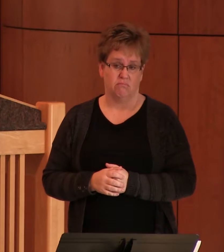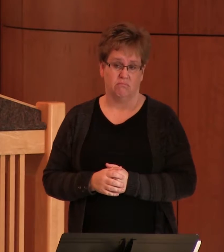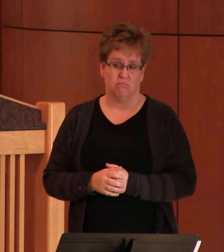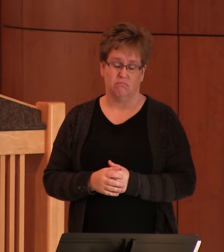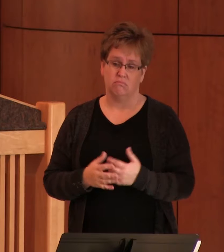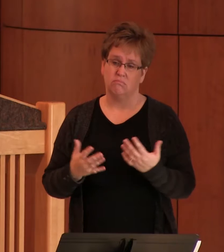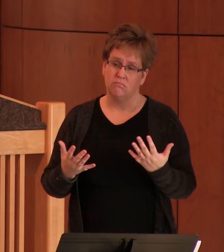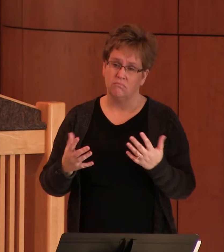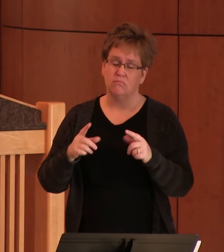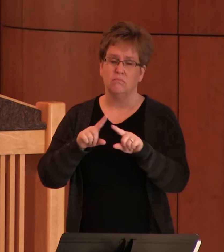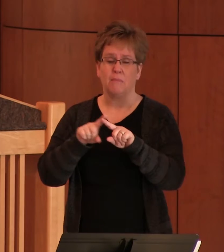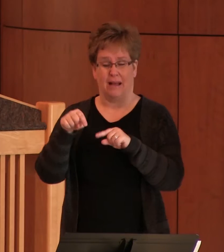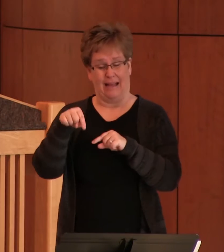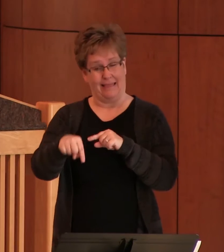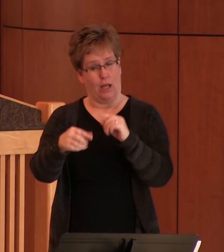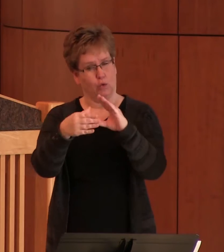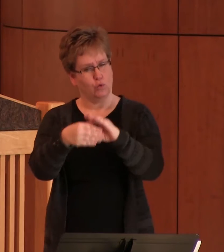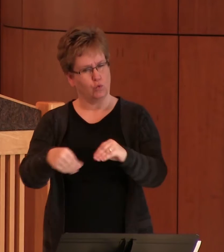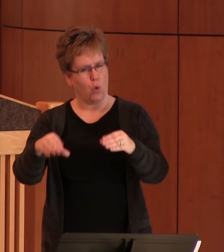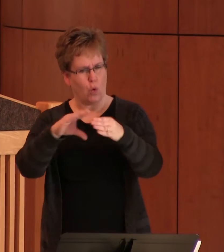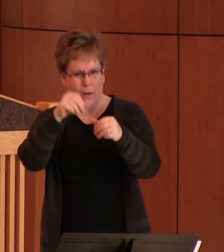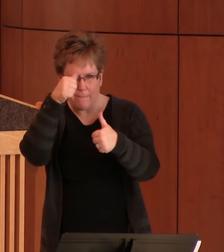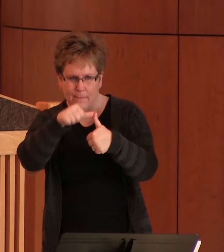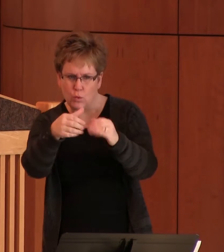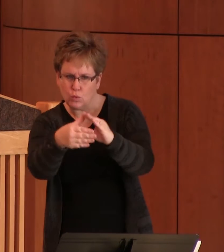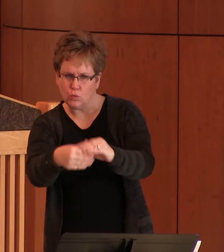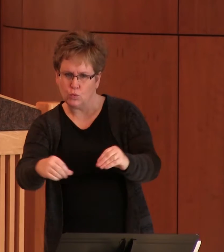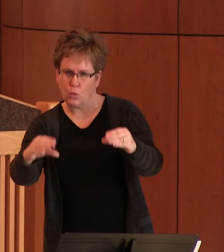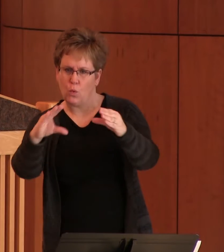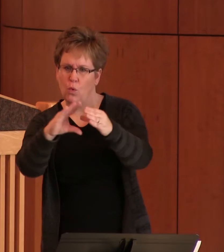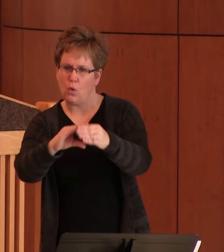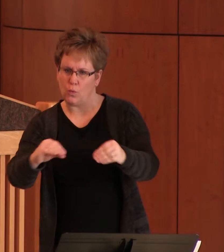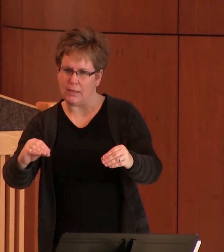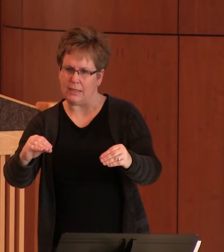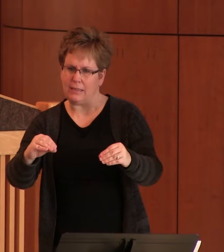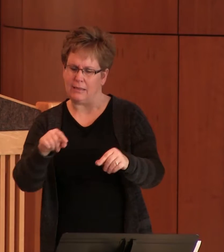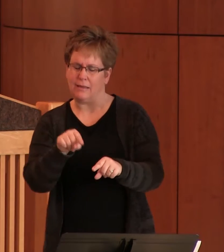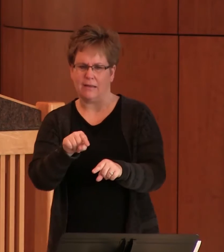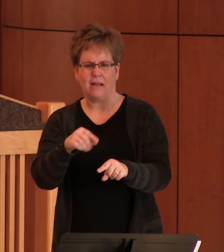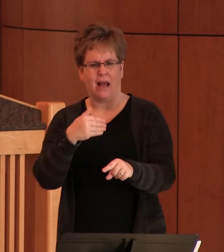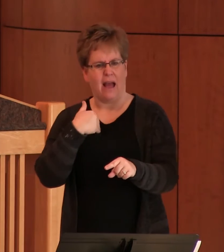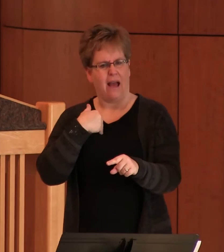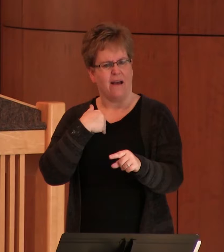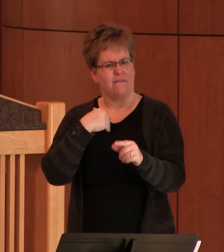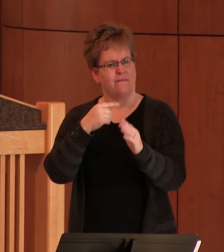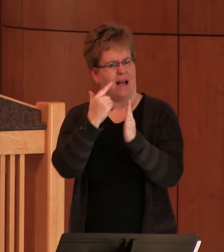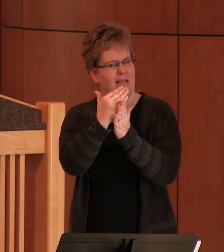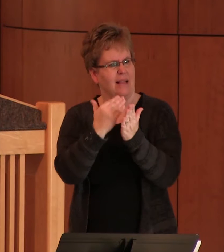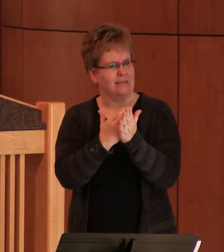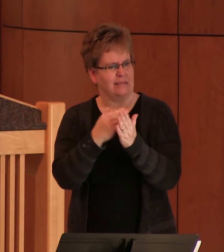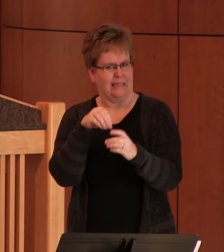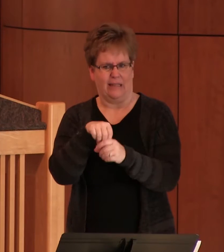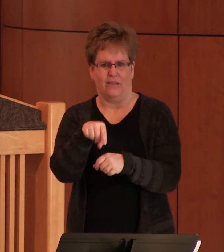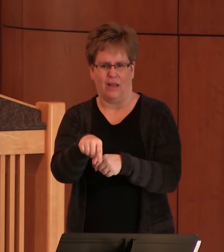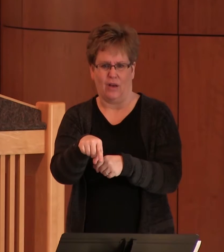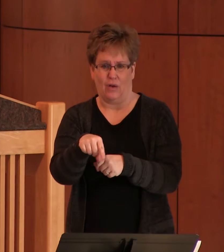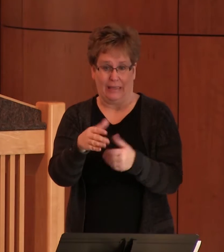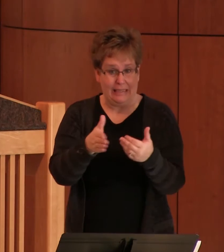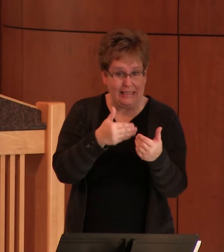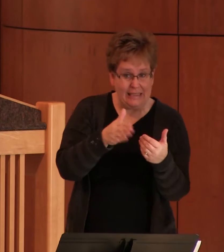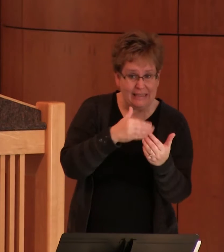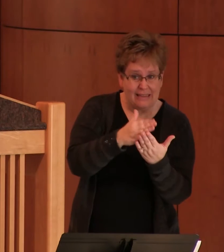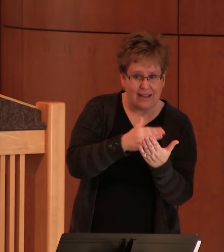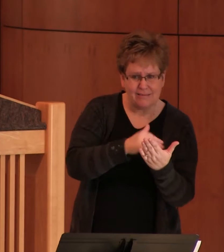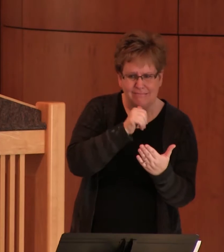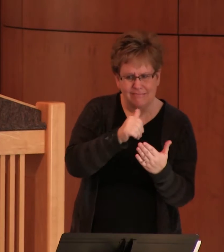Then again, as a parable, the answers that we sometimes seek are a little more complicated and